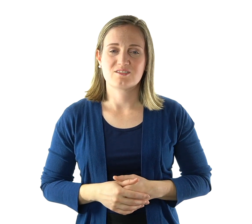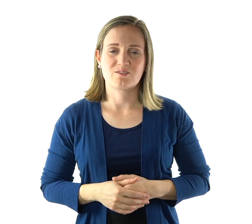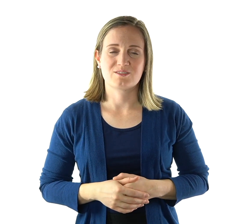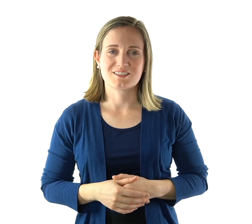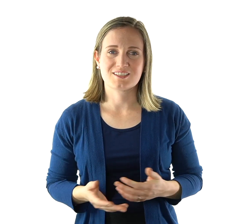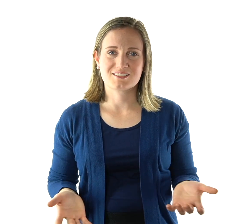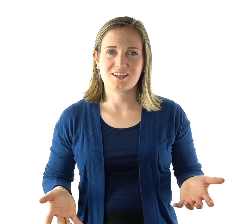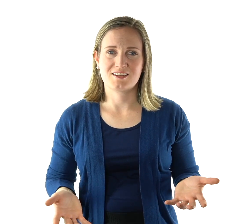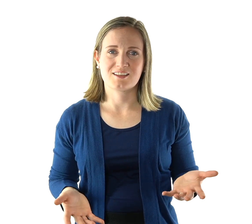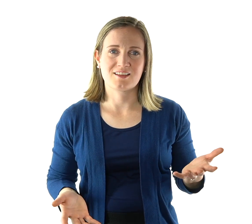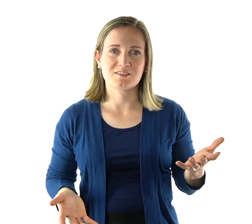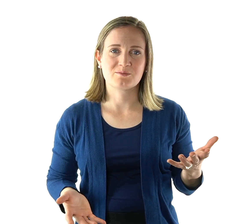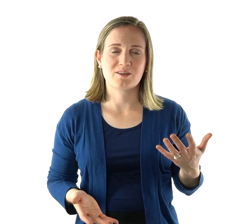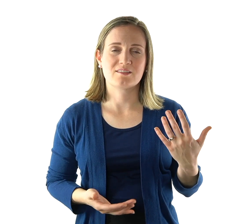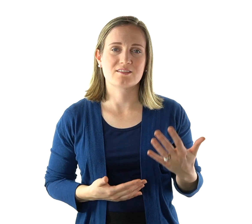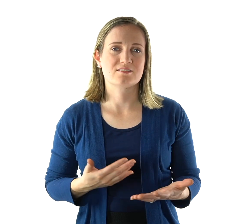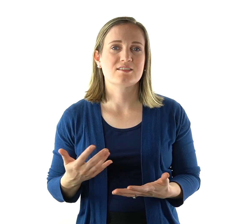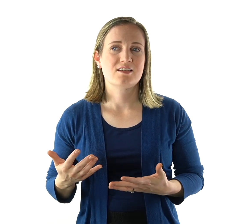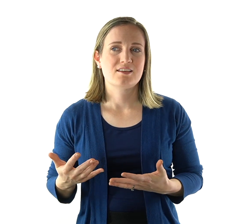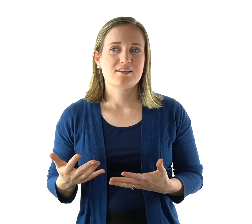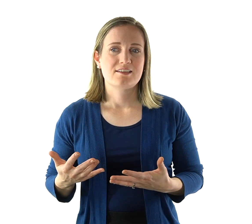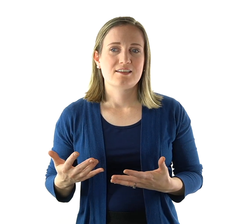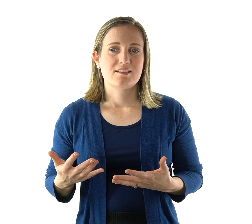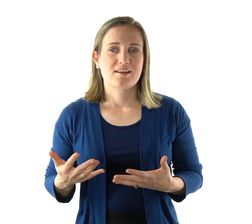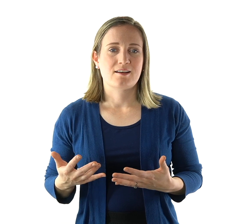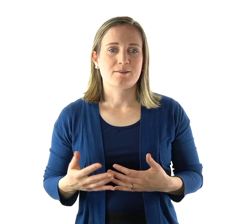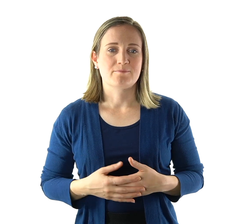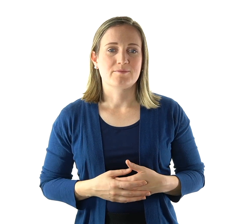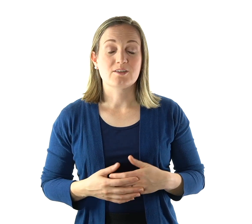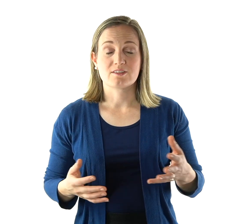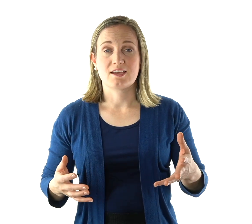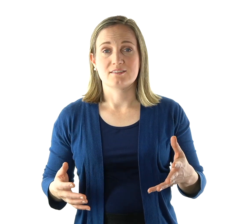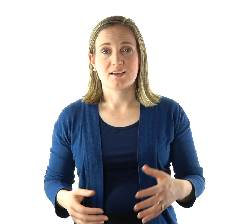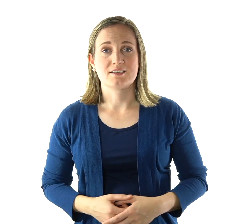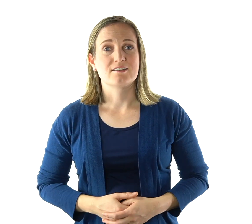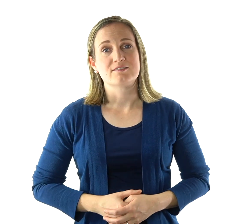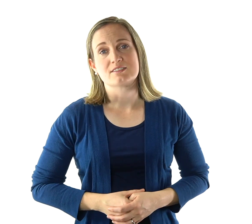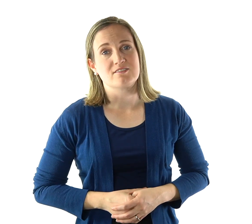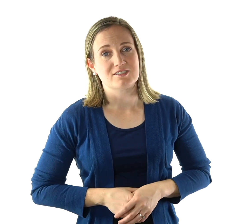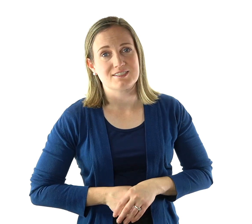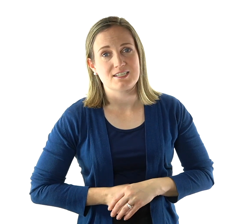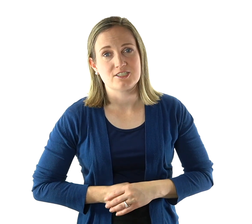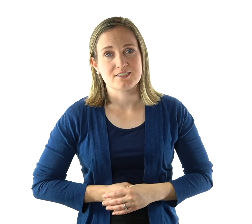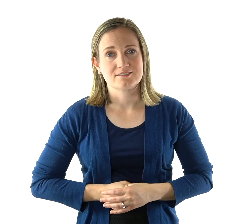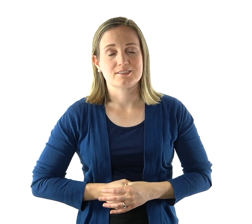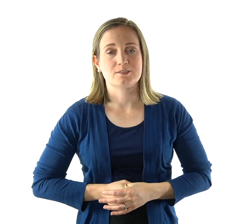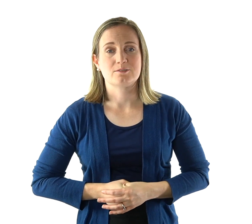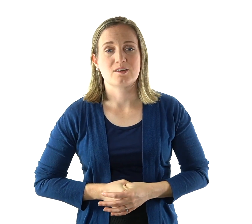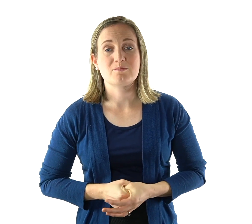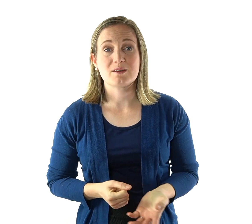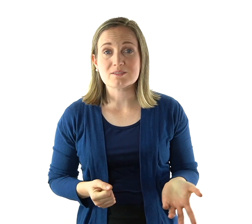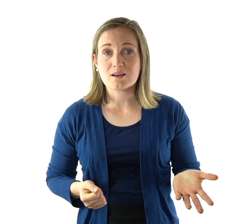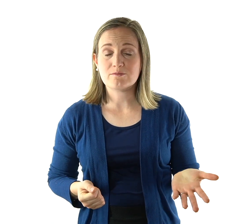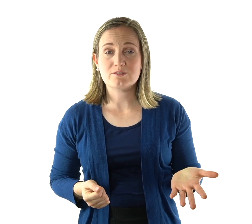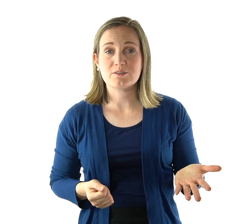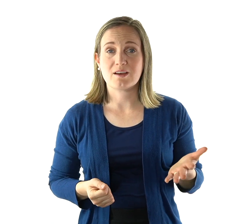So that's exciting, and that's what this, the end line of this song is teaching. So I hope that was helpful. If you have